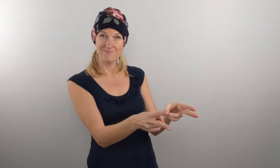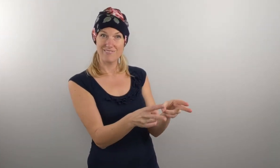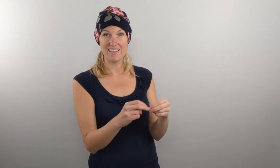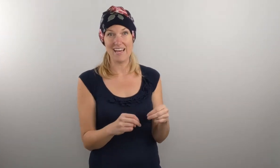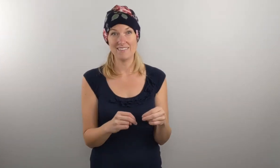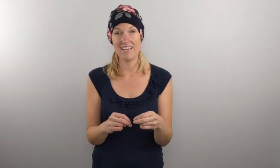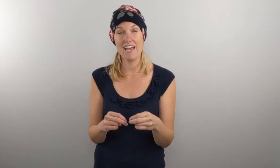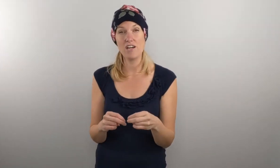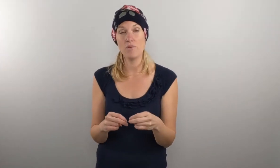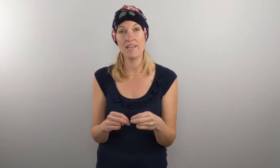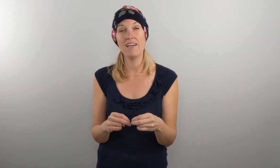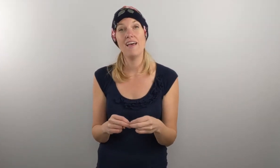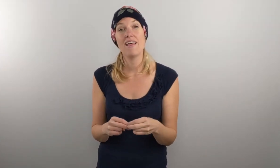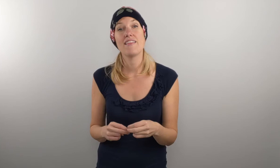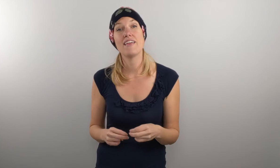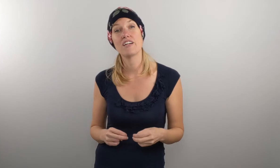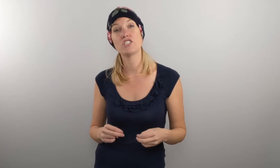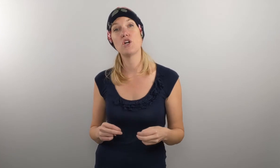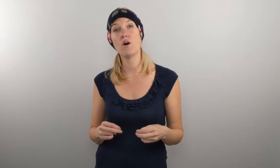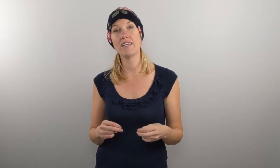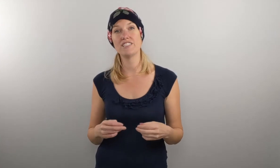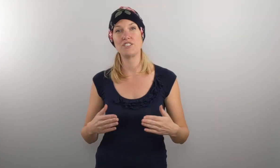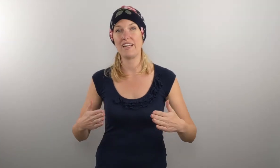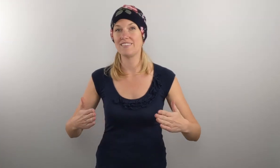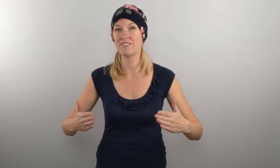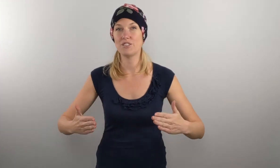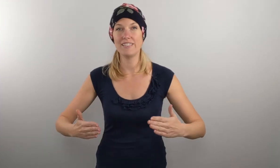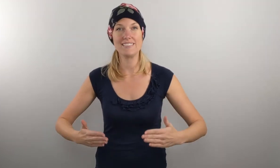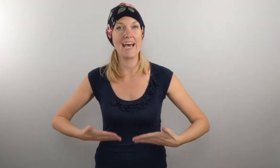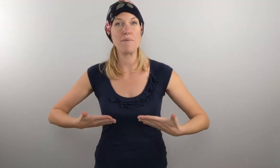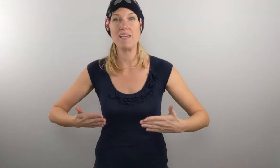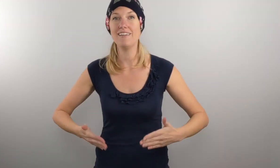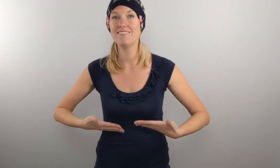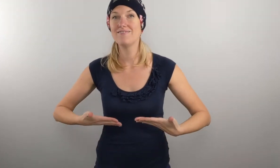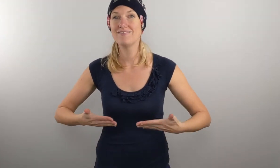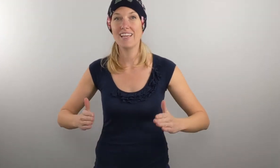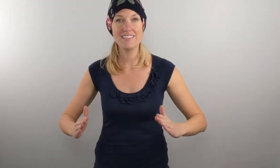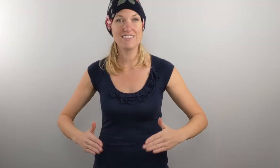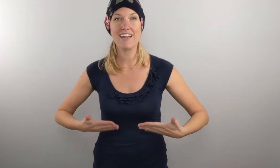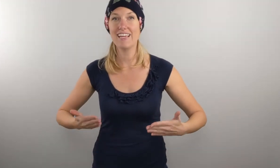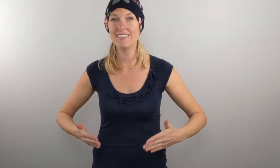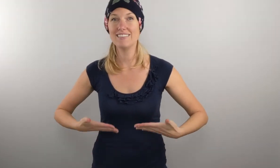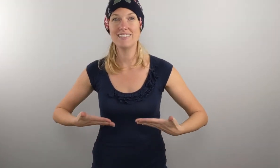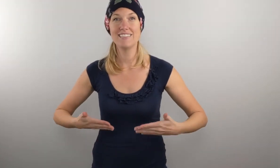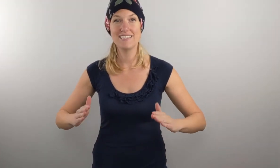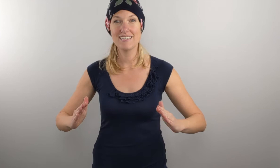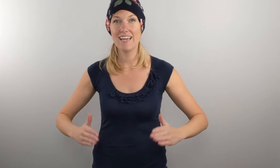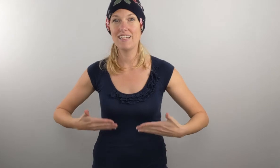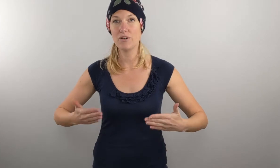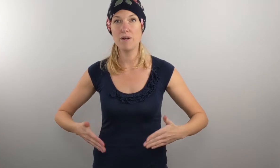Like that, okay? Echoing their joyous strains. So joyous is happy, okay? So your hands in at your ribs